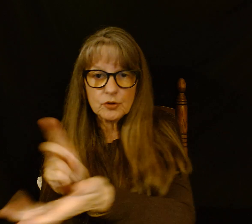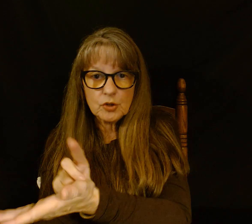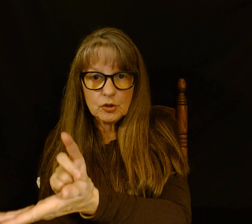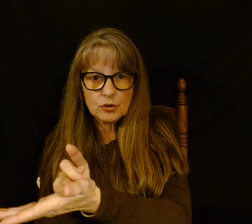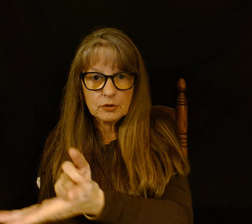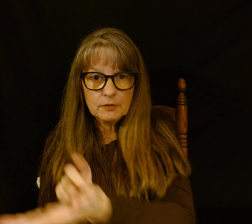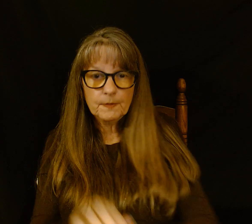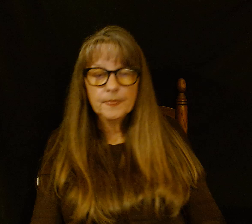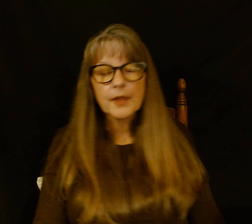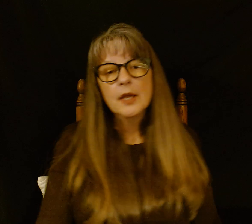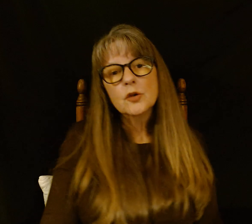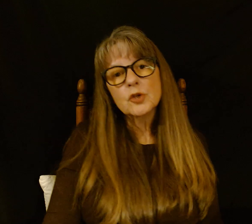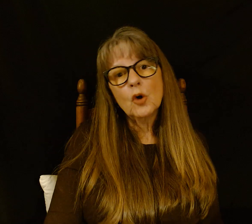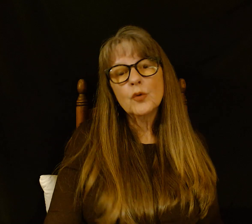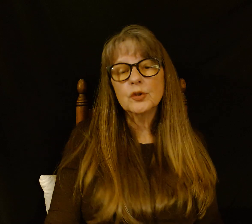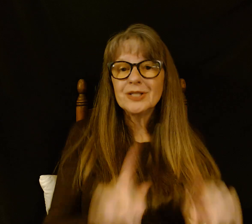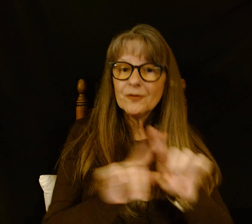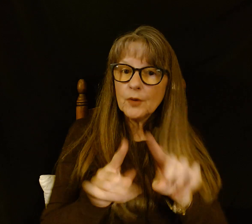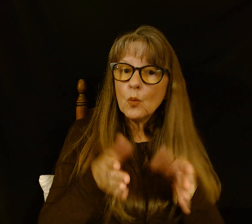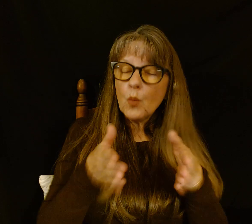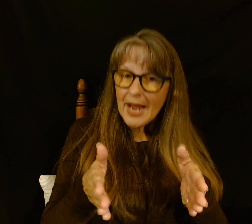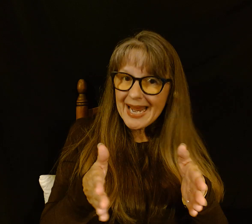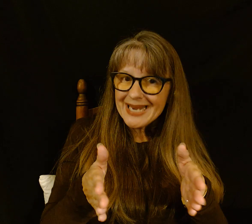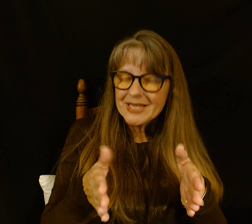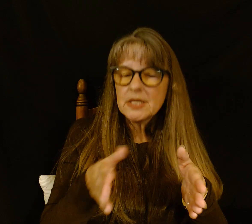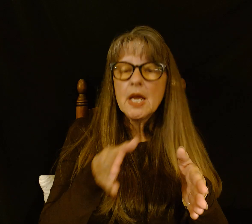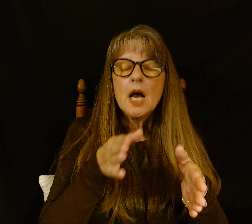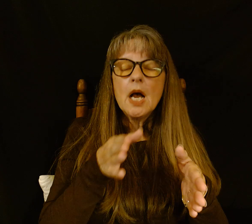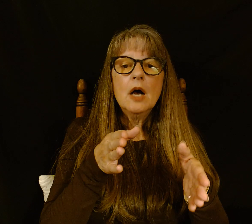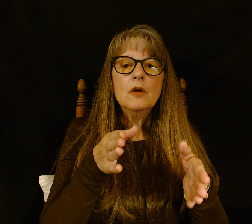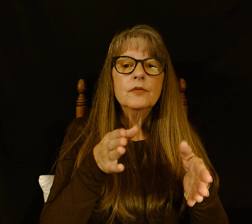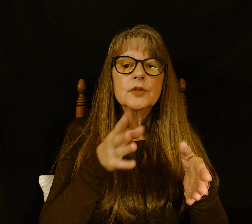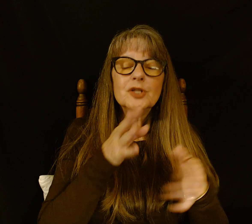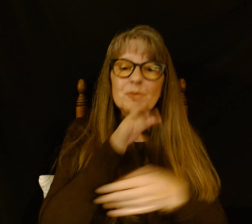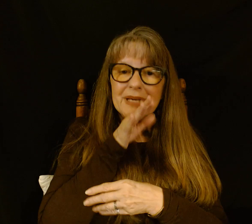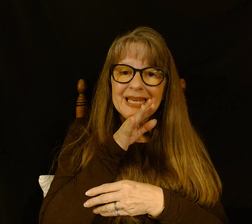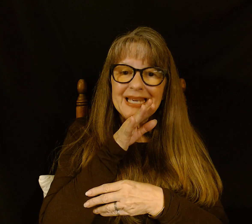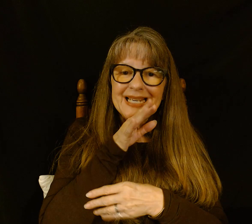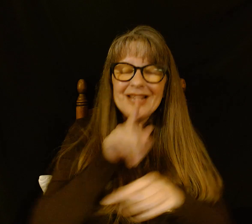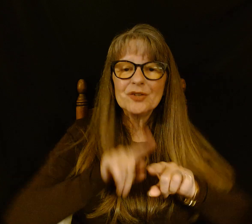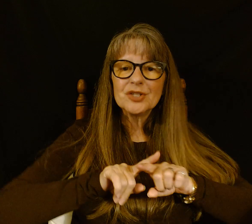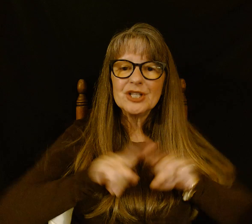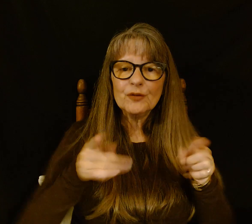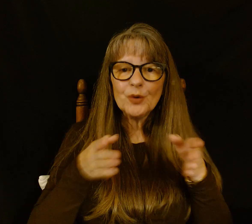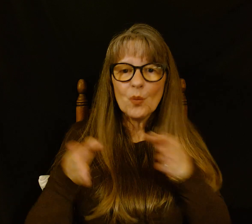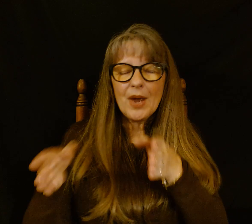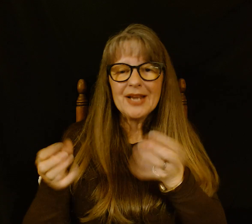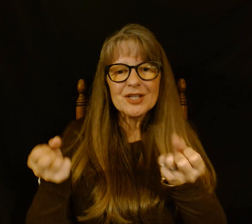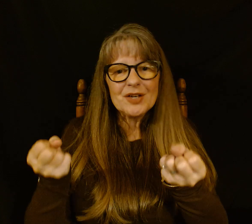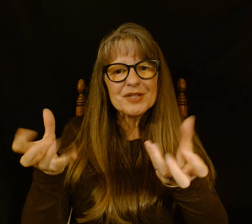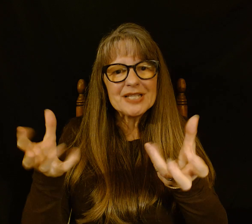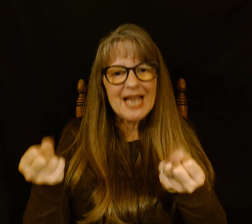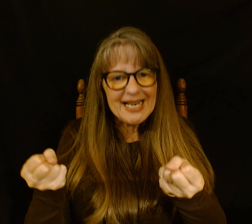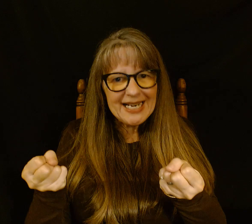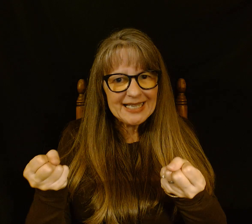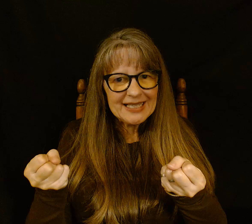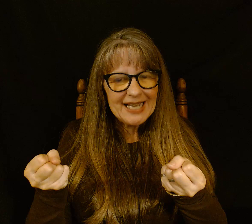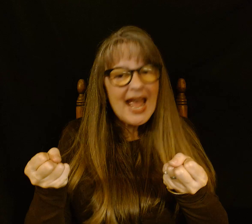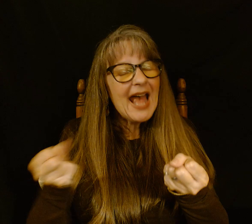doctor. So there's different ways of speaking and there's different ways of signing, and they're